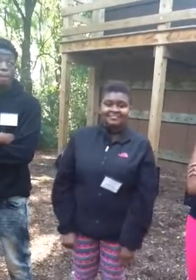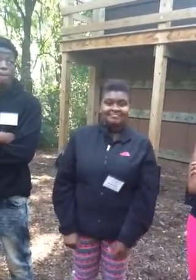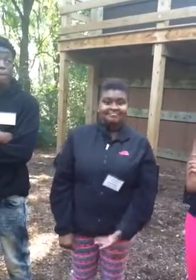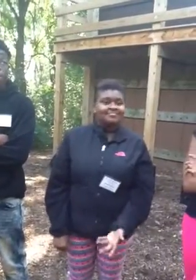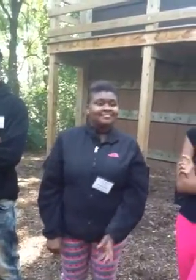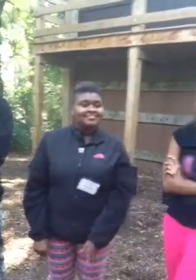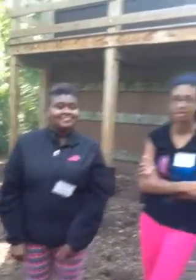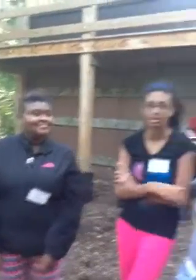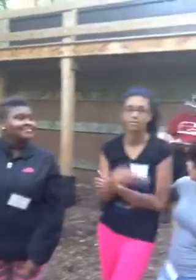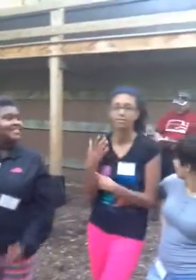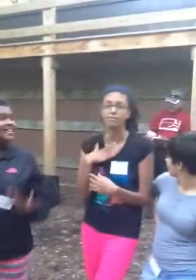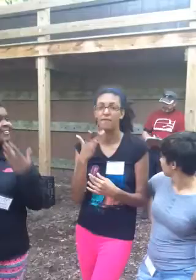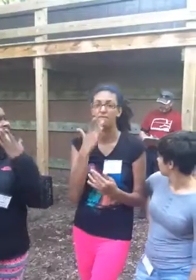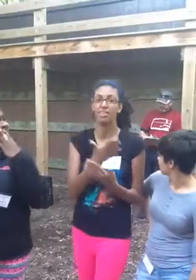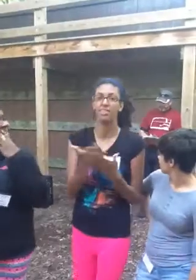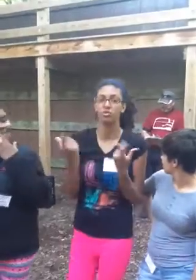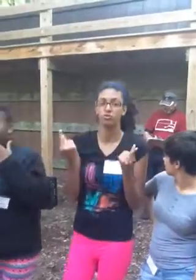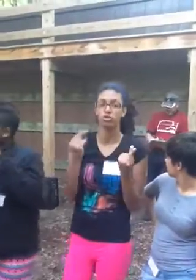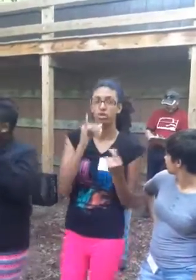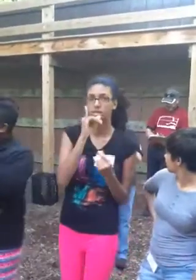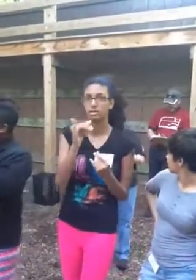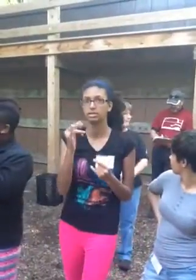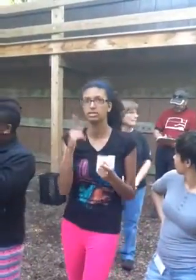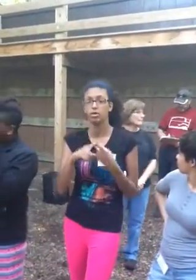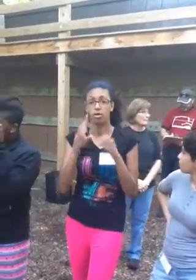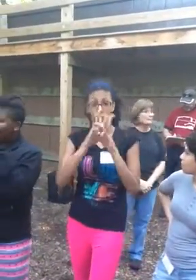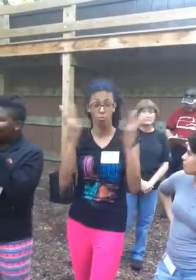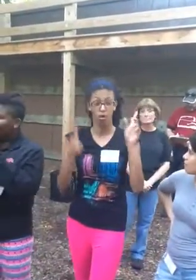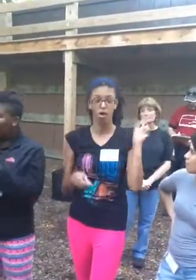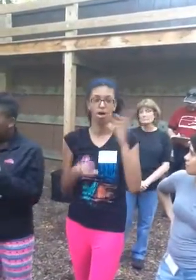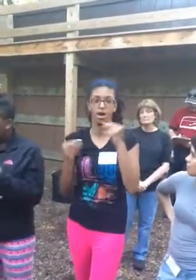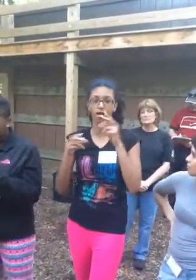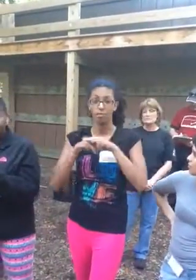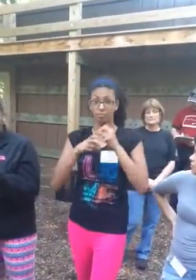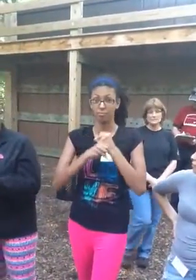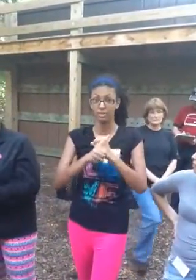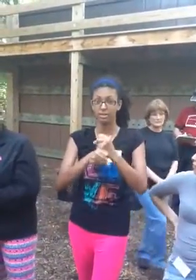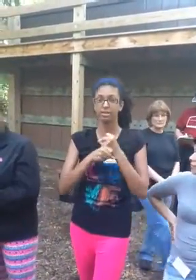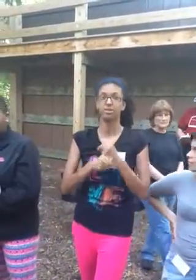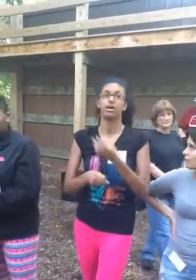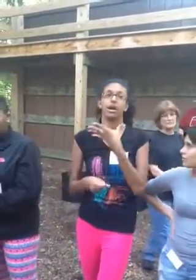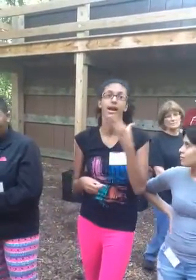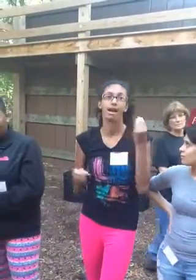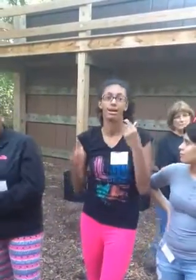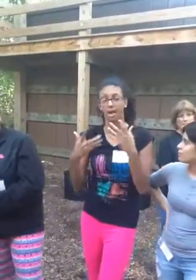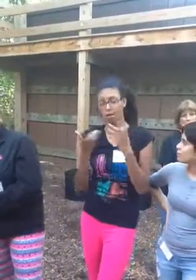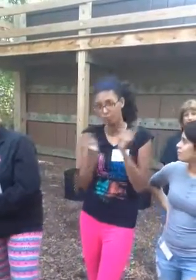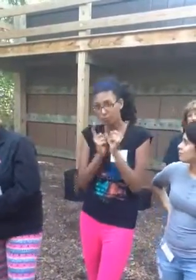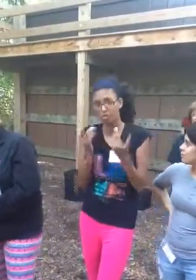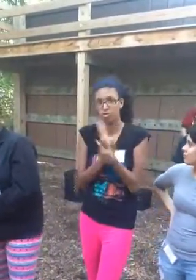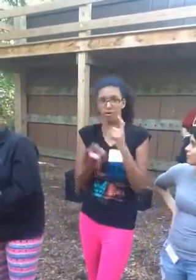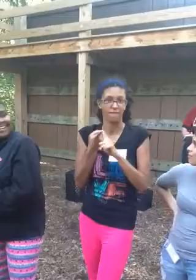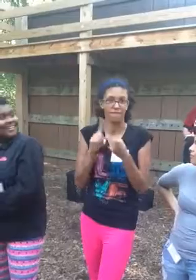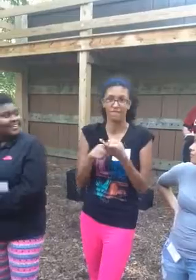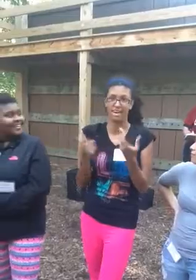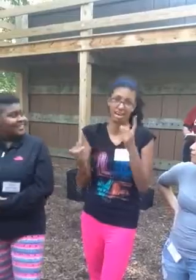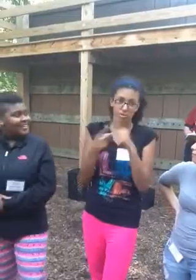It's good to have good teamwork. Or my favorite thing to do is the wall and also the swing. And